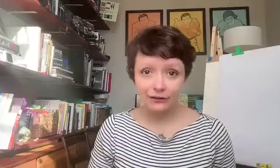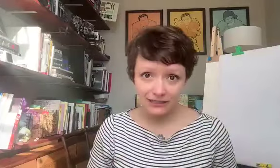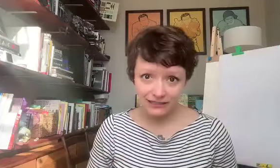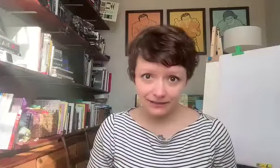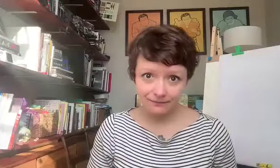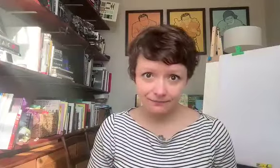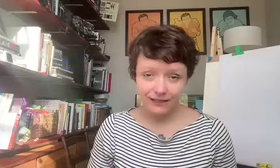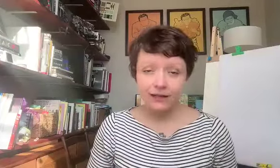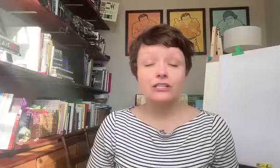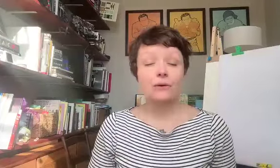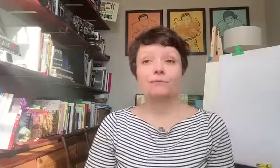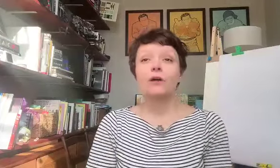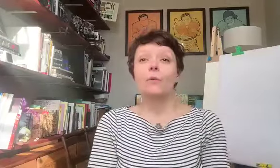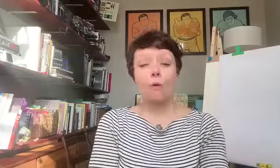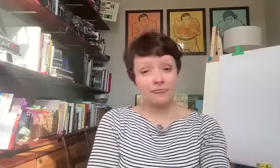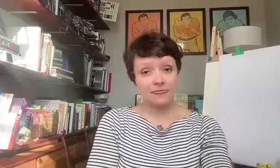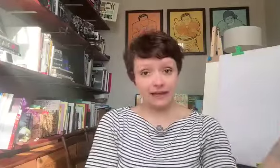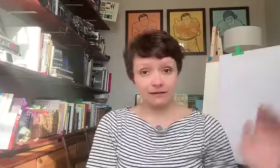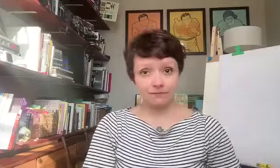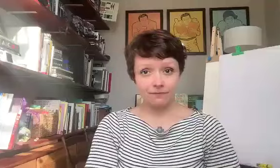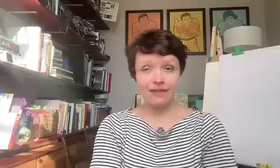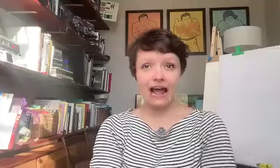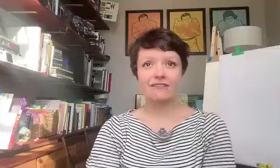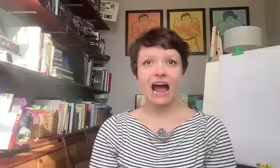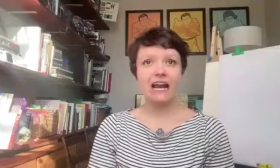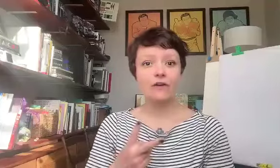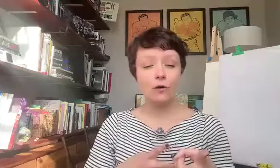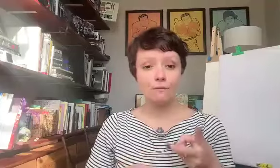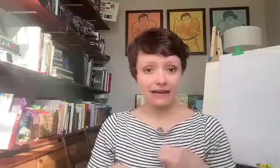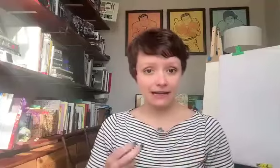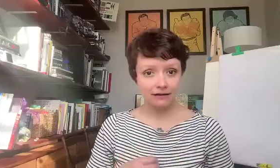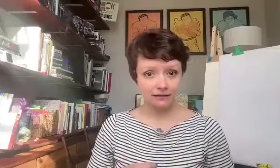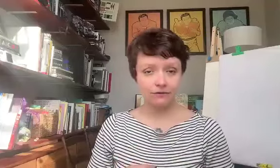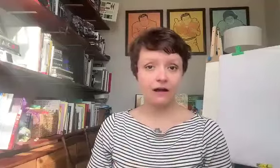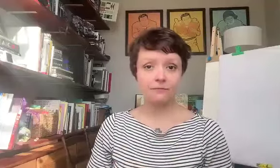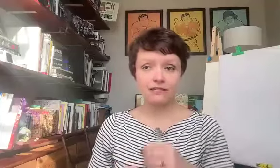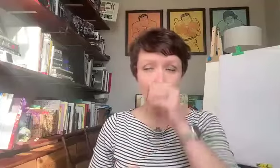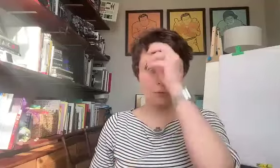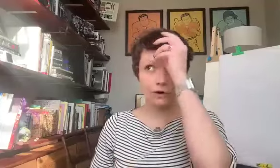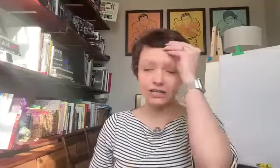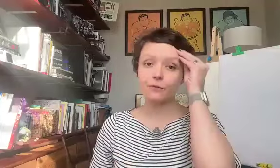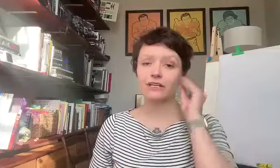literacy. So one thing that I've kind of omitted from this workshop